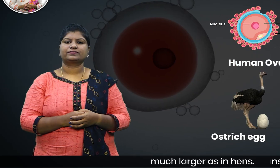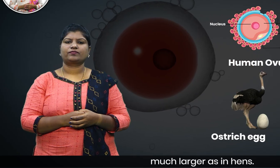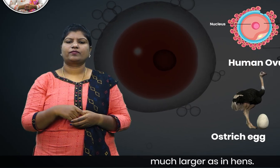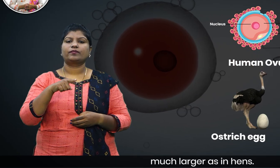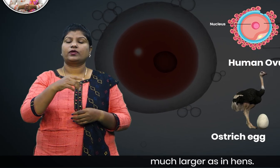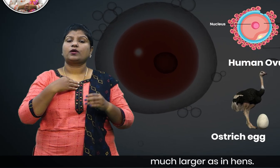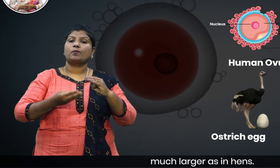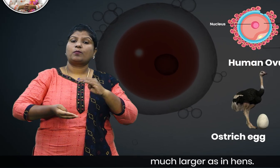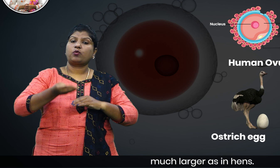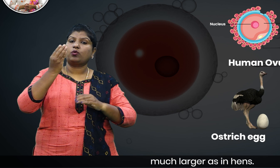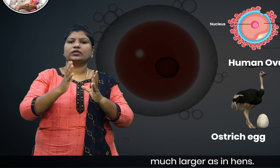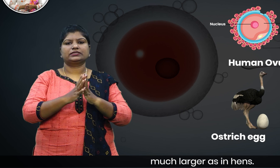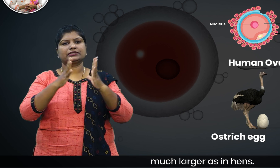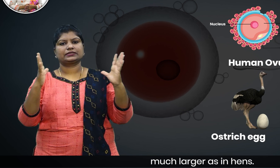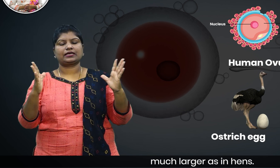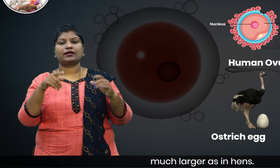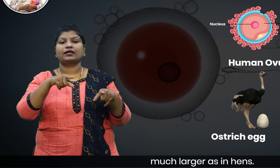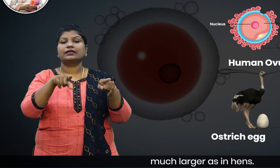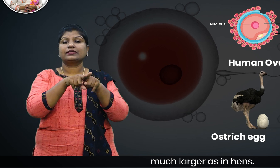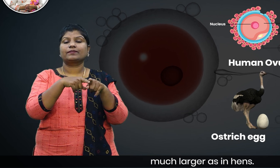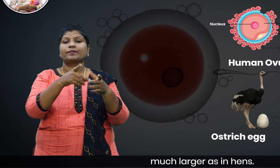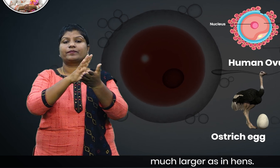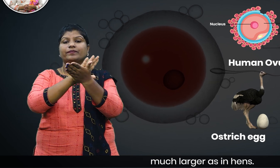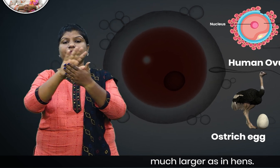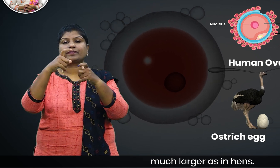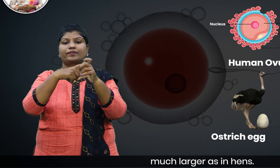much larger as in hens.